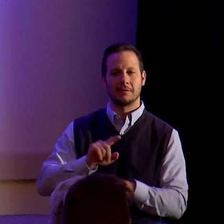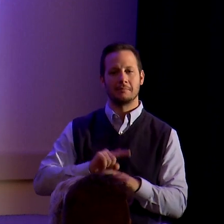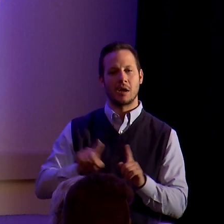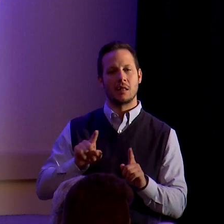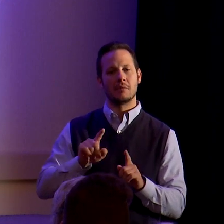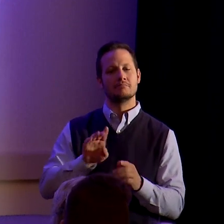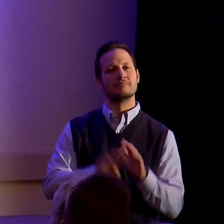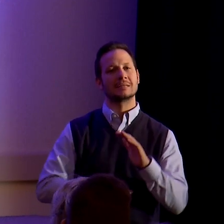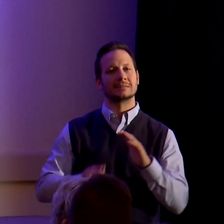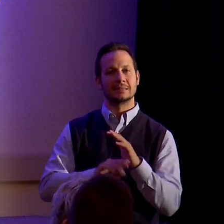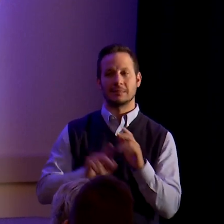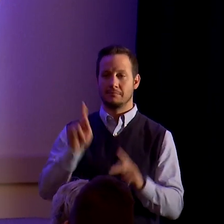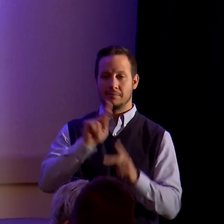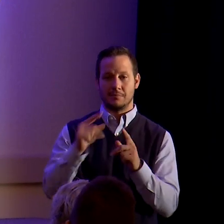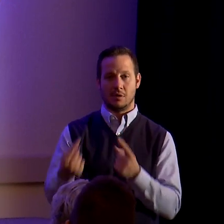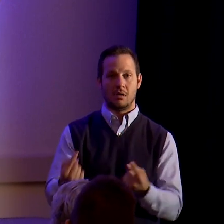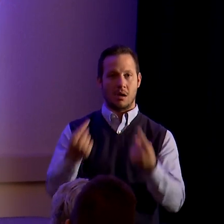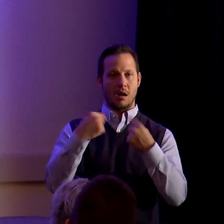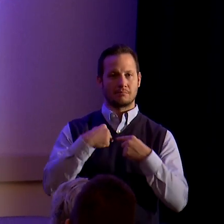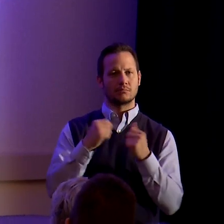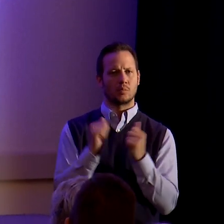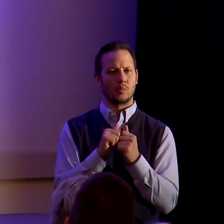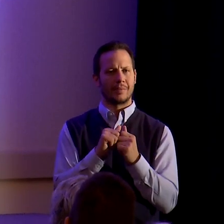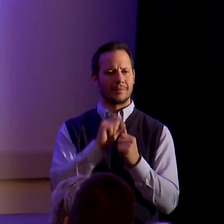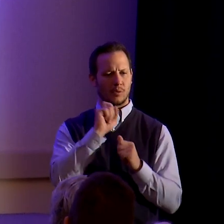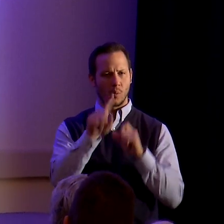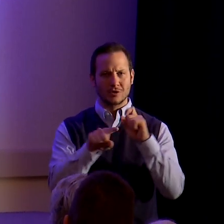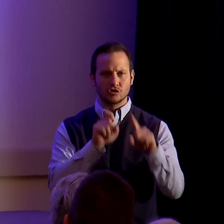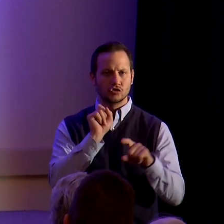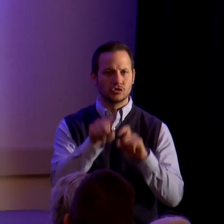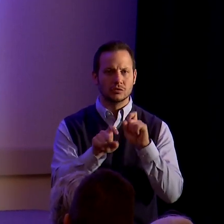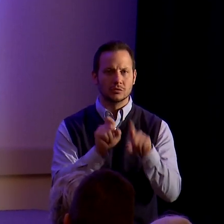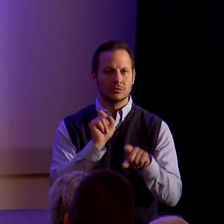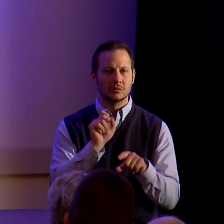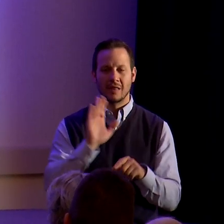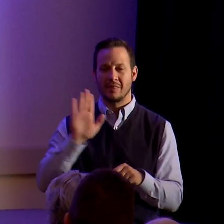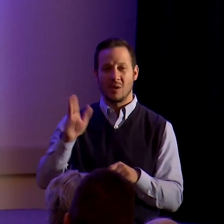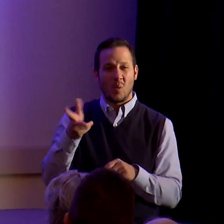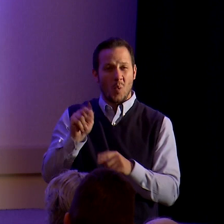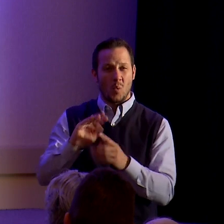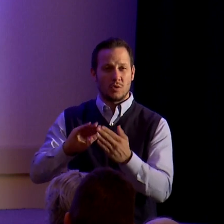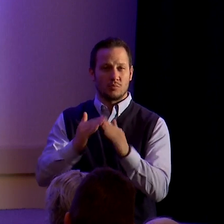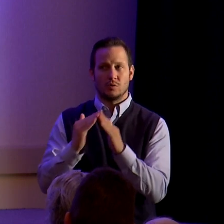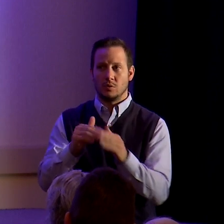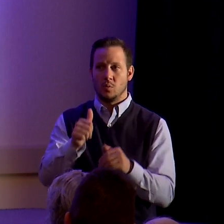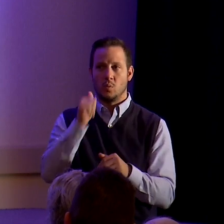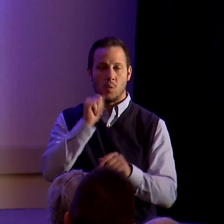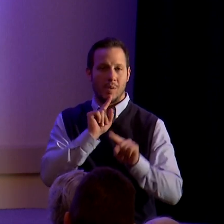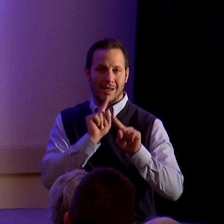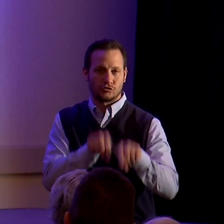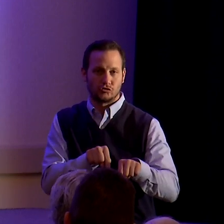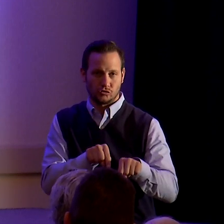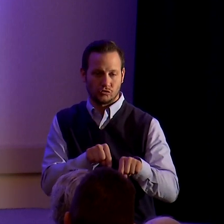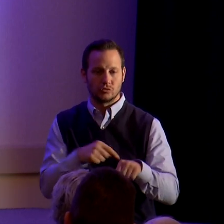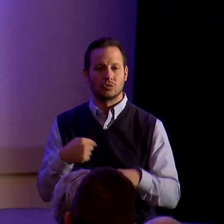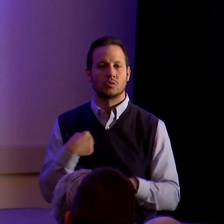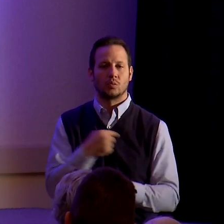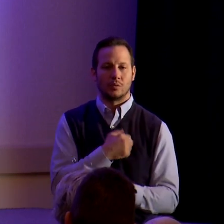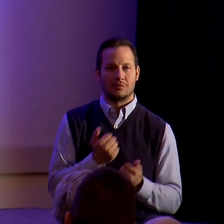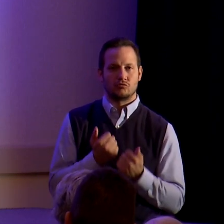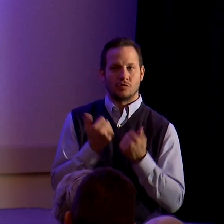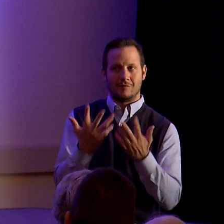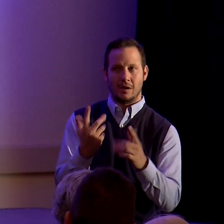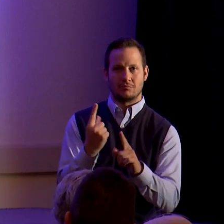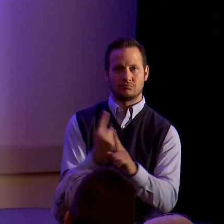Basically, people come to us with questions that they're not getting answered in their own communities. What we do is we provide practical